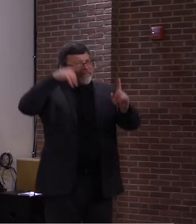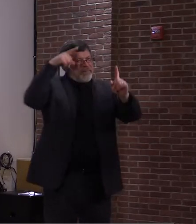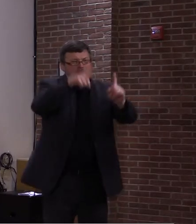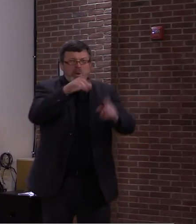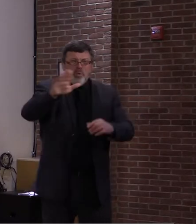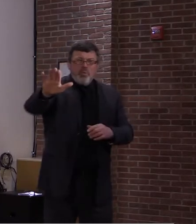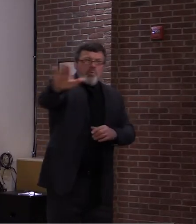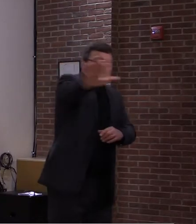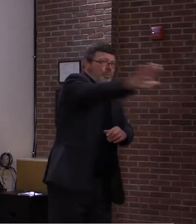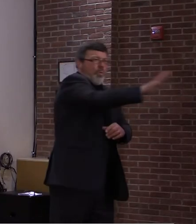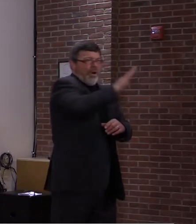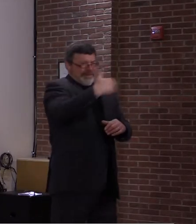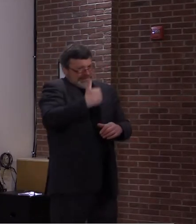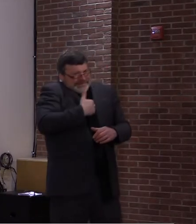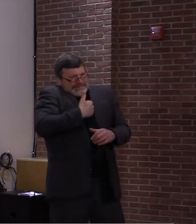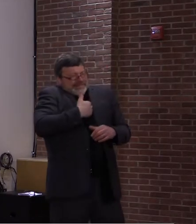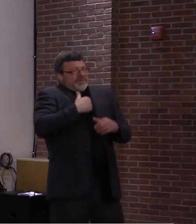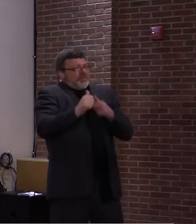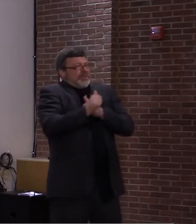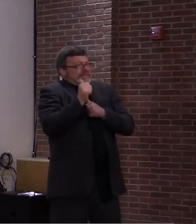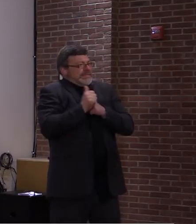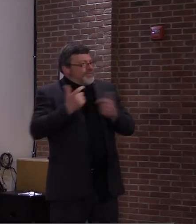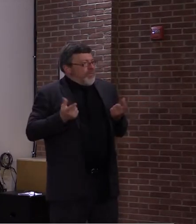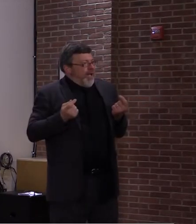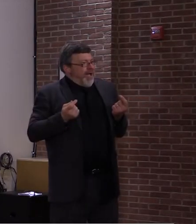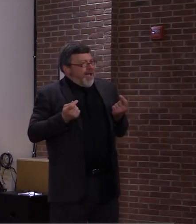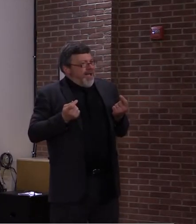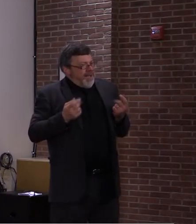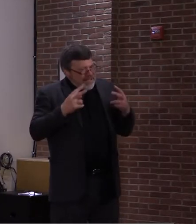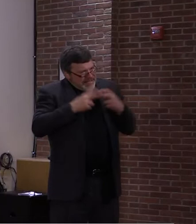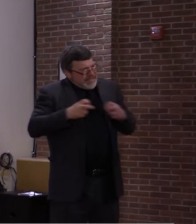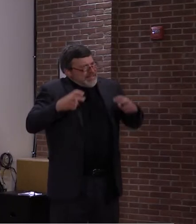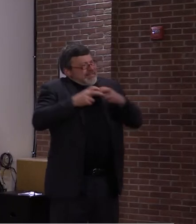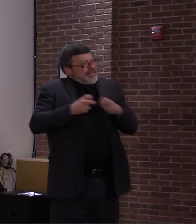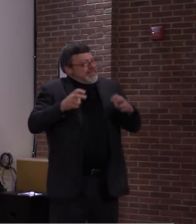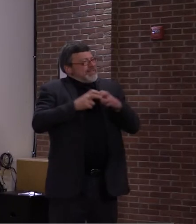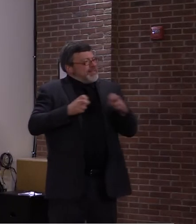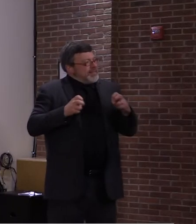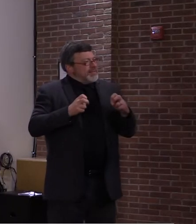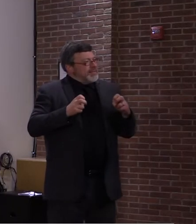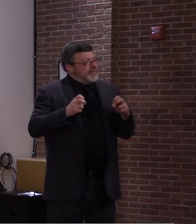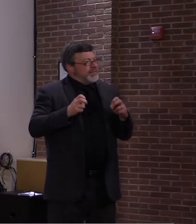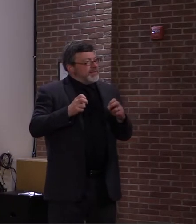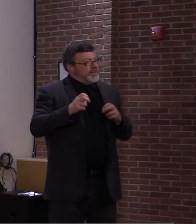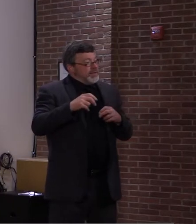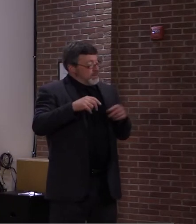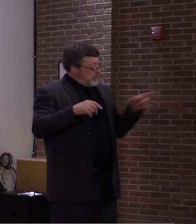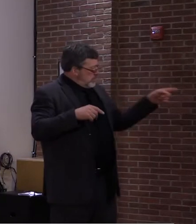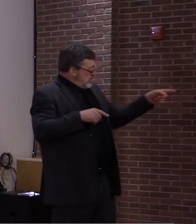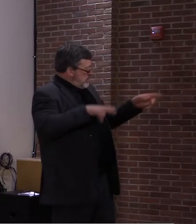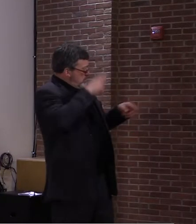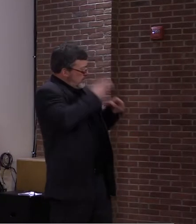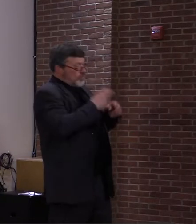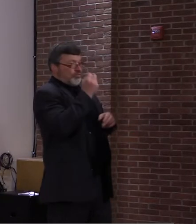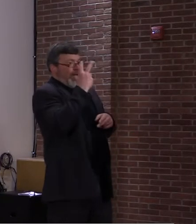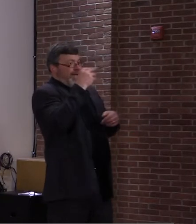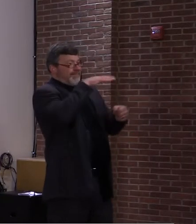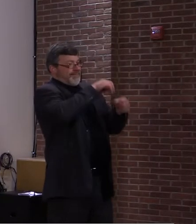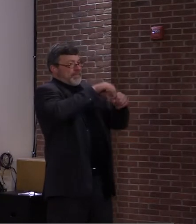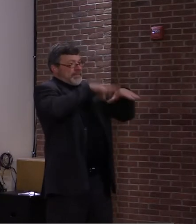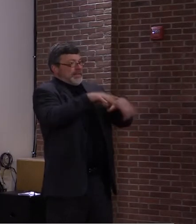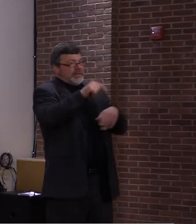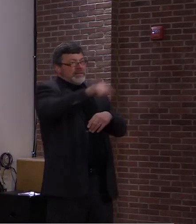etc. The 12 outbreaks you mentioned in long-term care facilities, again, those are our most